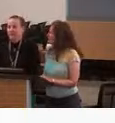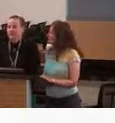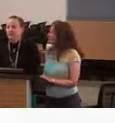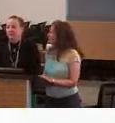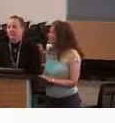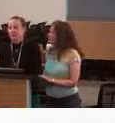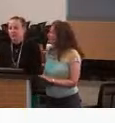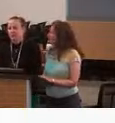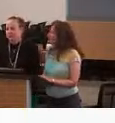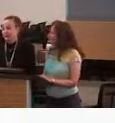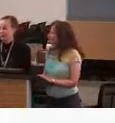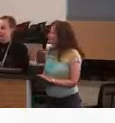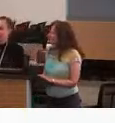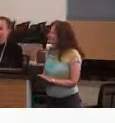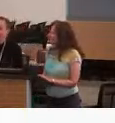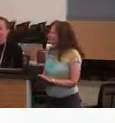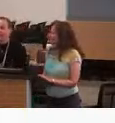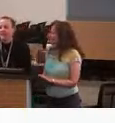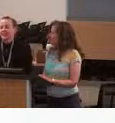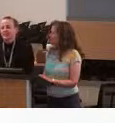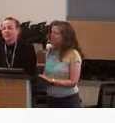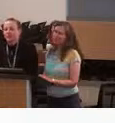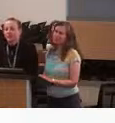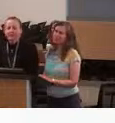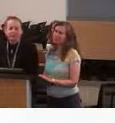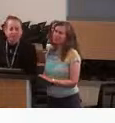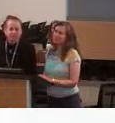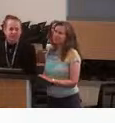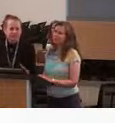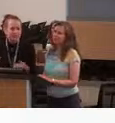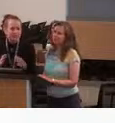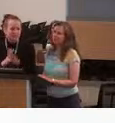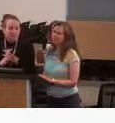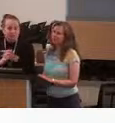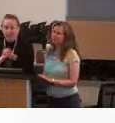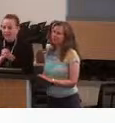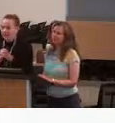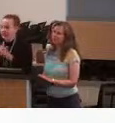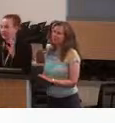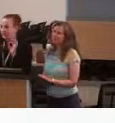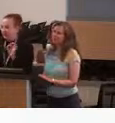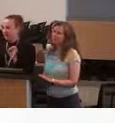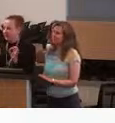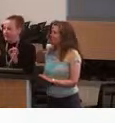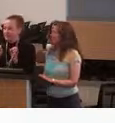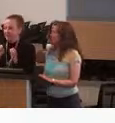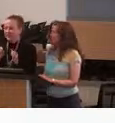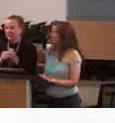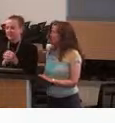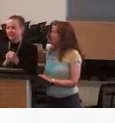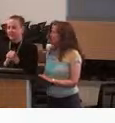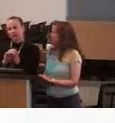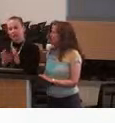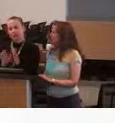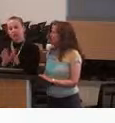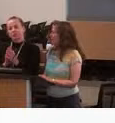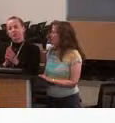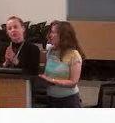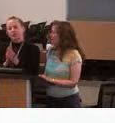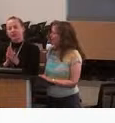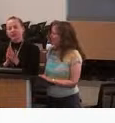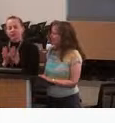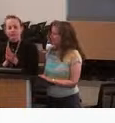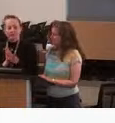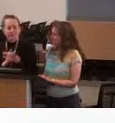happy to be here to talk about the program that we really love. So one of the things we want to do today is we're gonna give you a little flavor, a taste of like how we approach